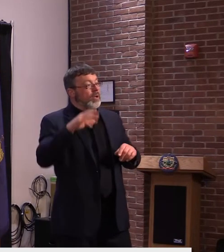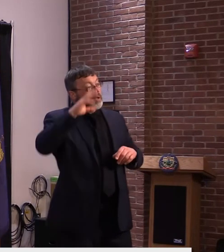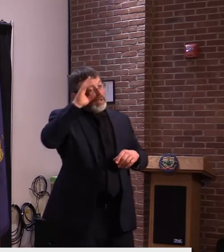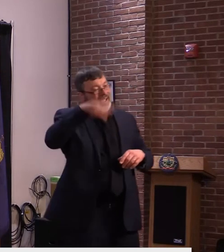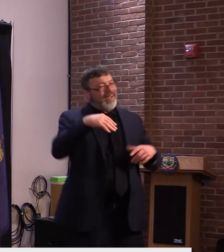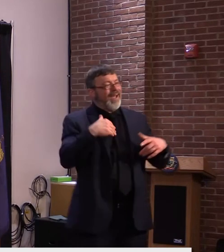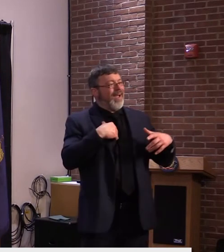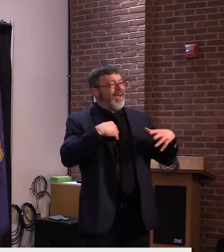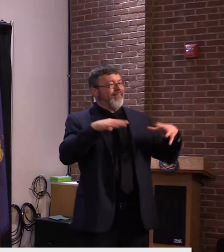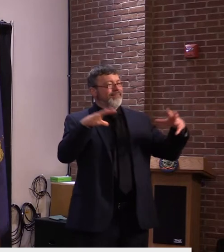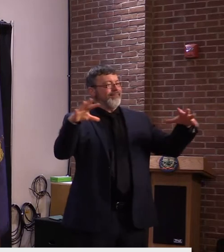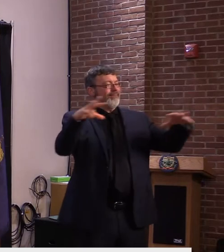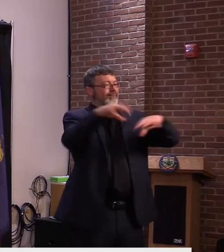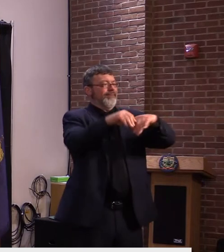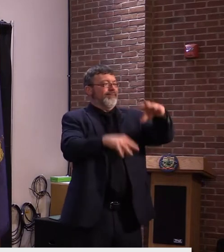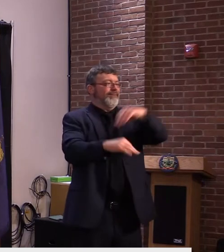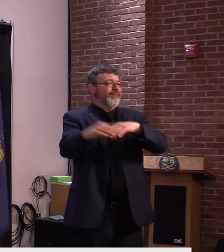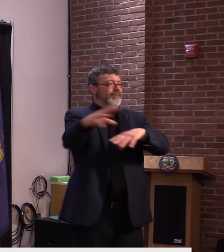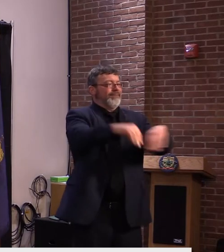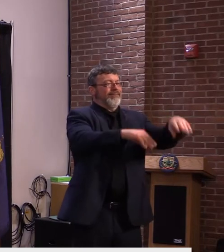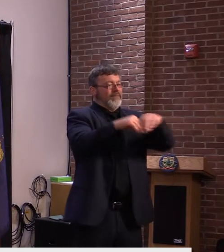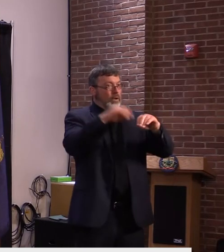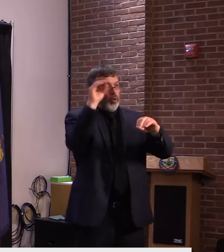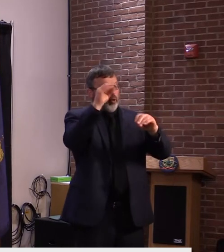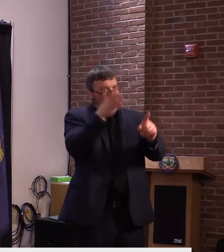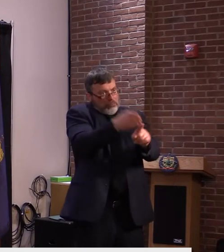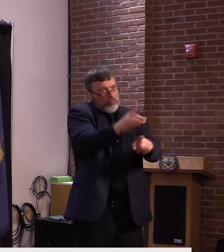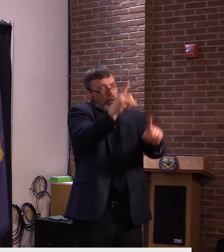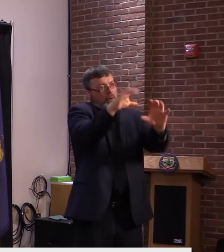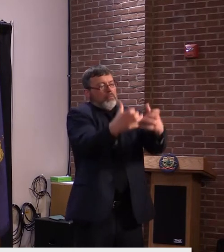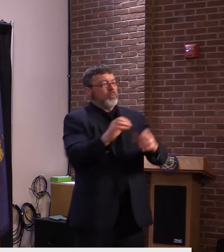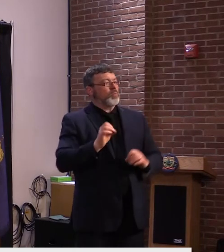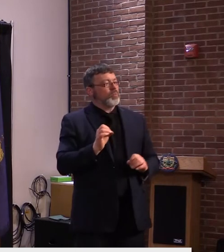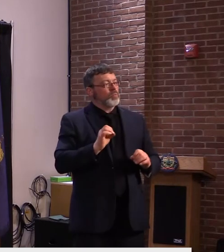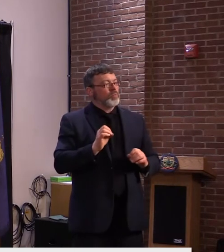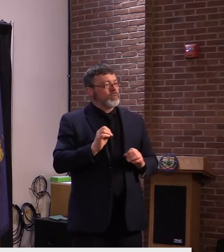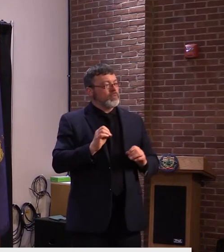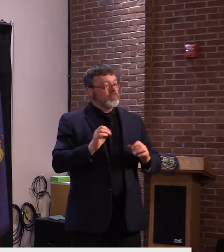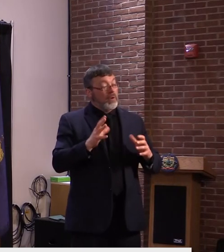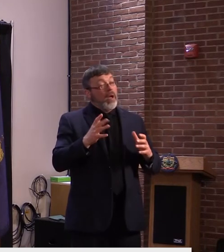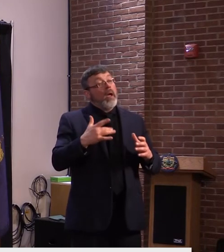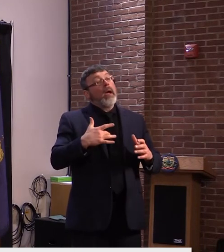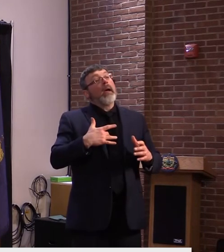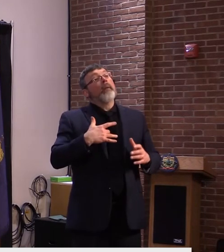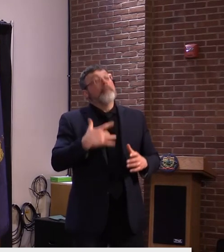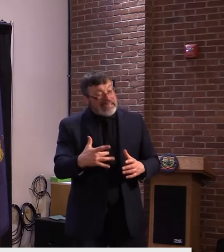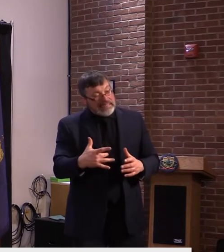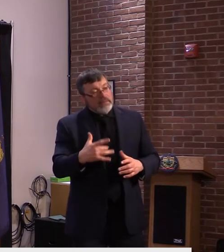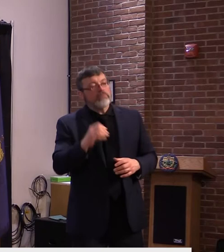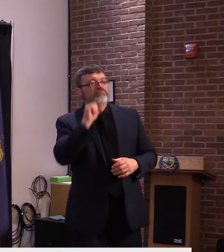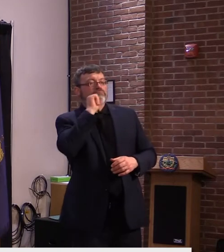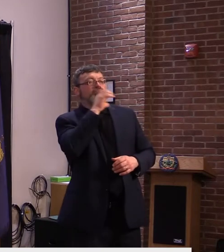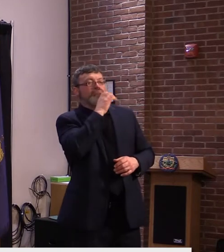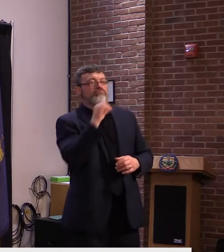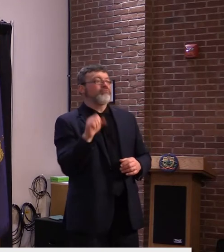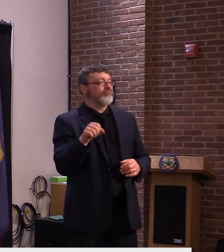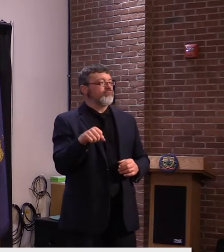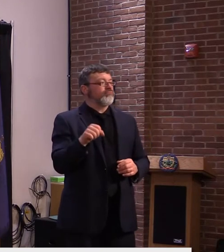both. I would say mostly elderly with compromised health conditions